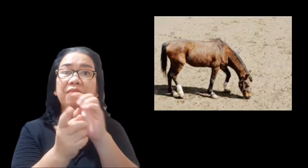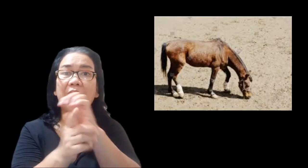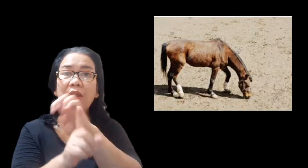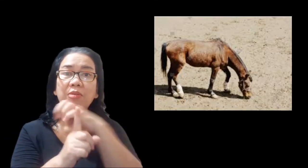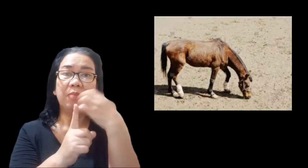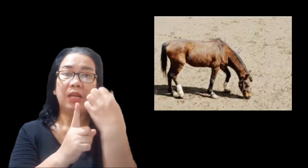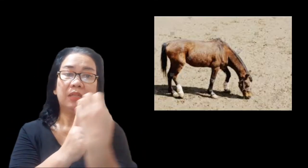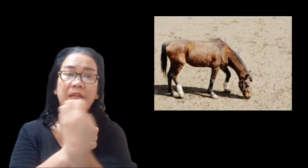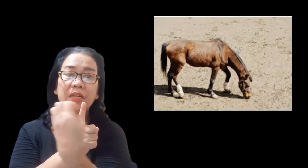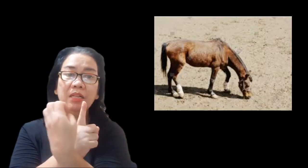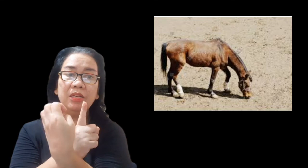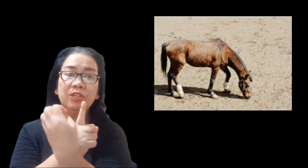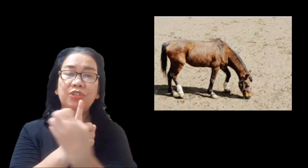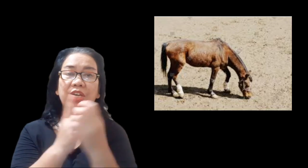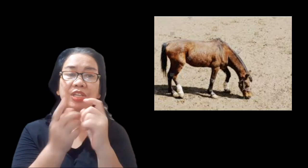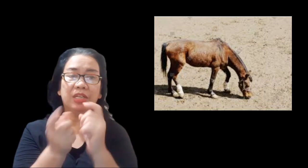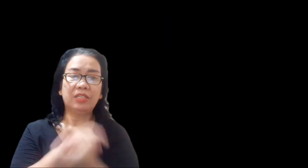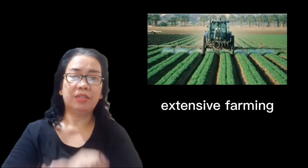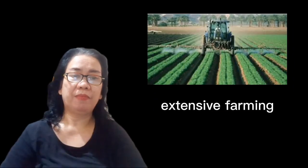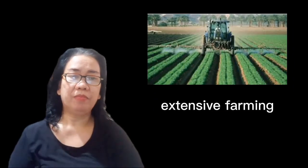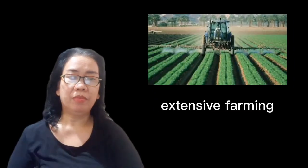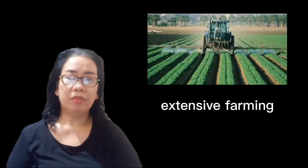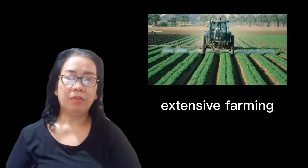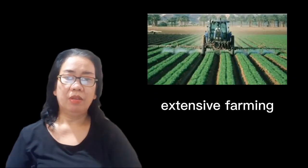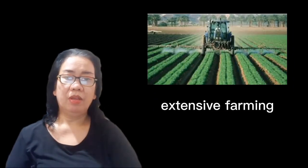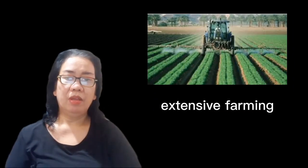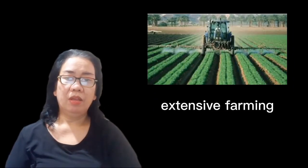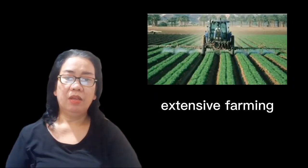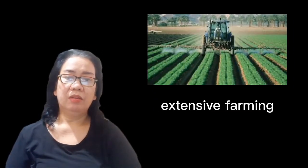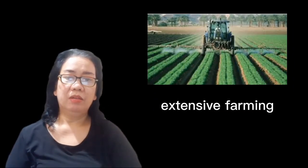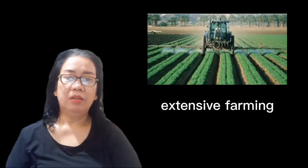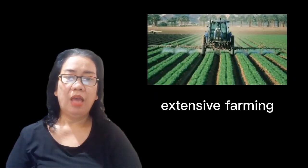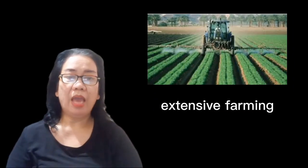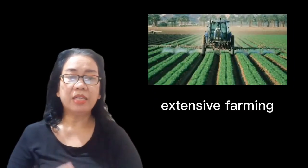the environmental changes.